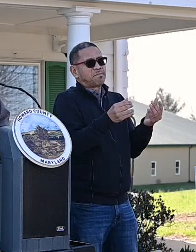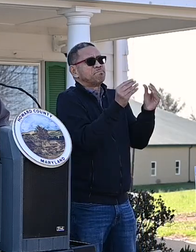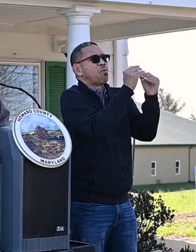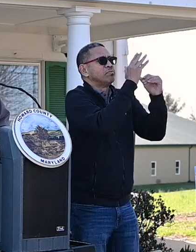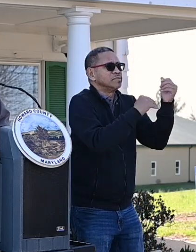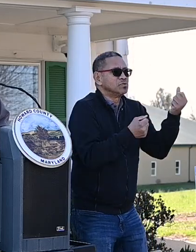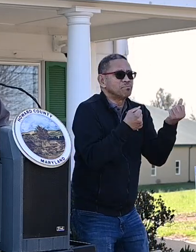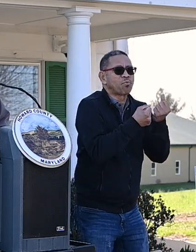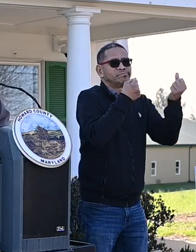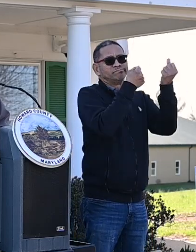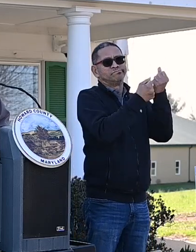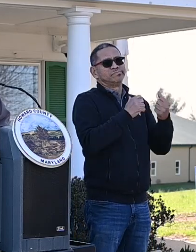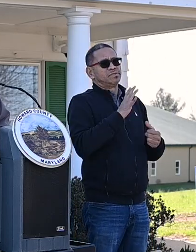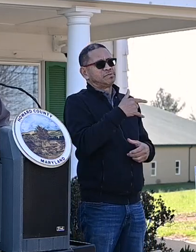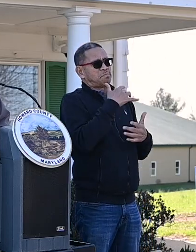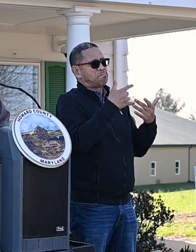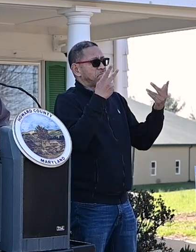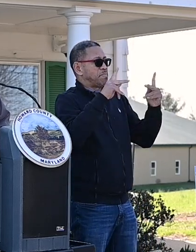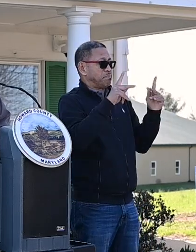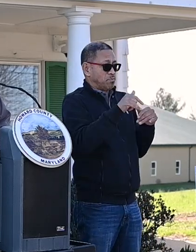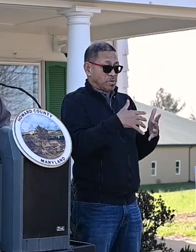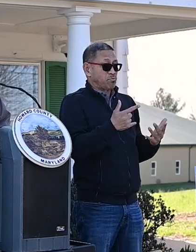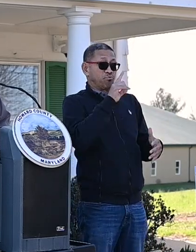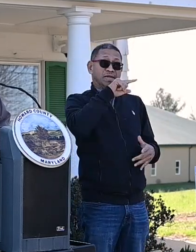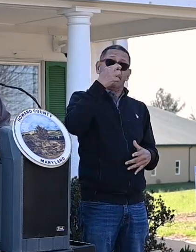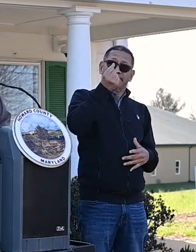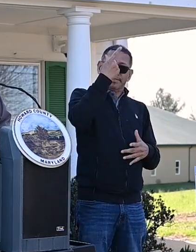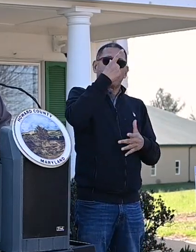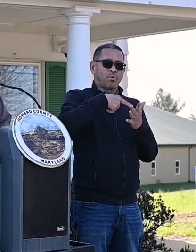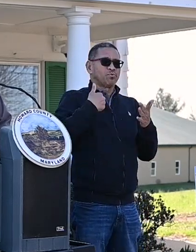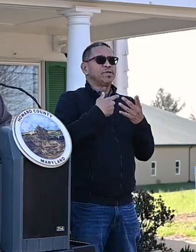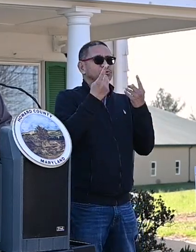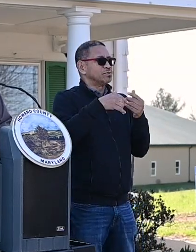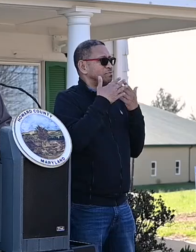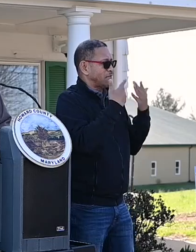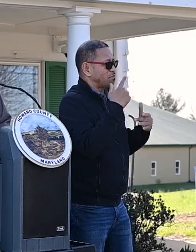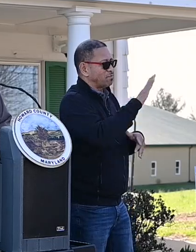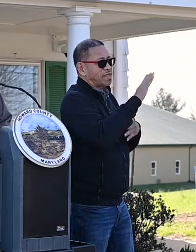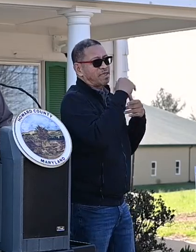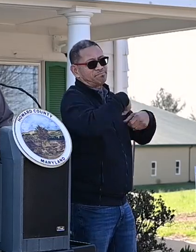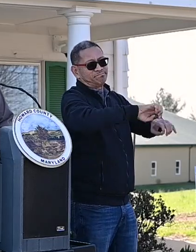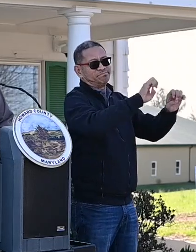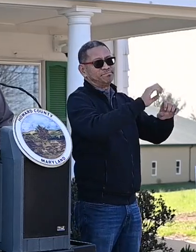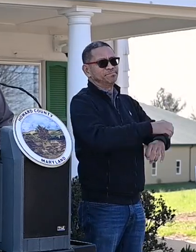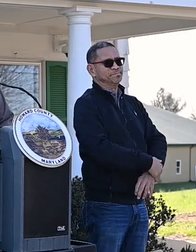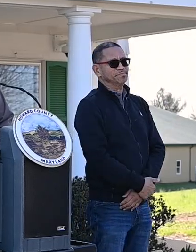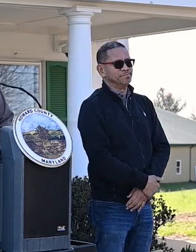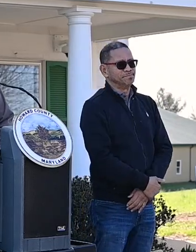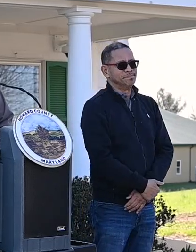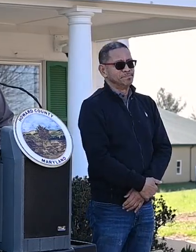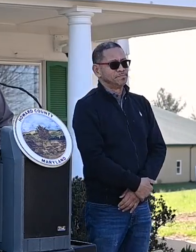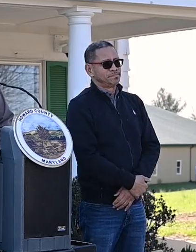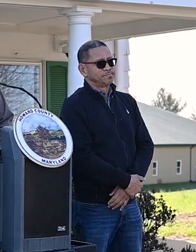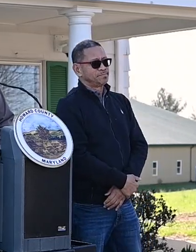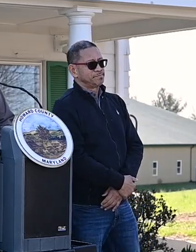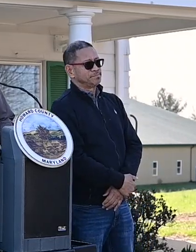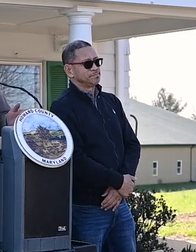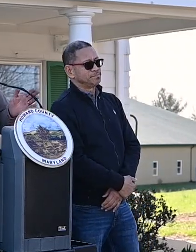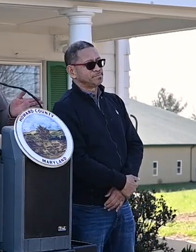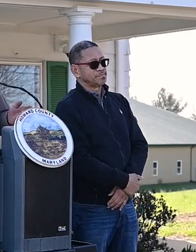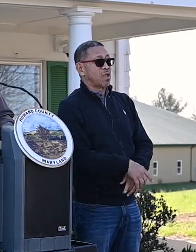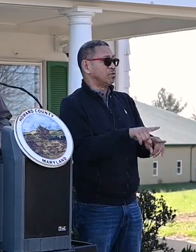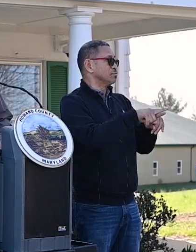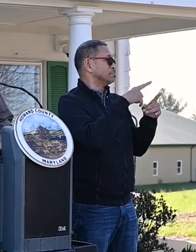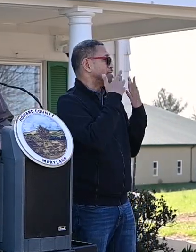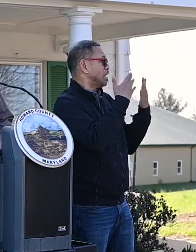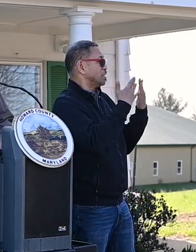than supportive of us, and they're people that are rooted in what we do and really understand it, so we're thankful for that. So I would like to just thank